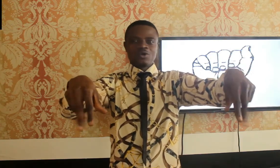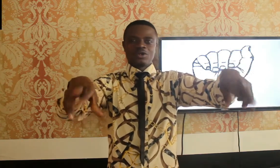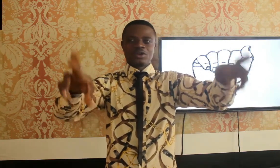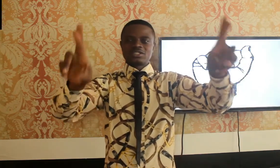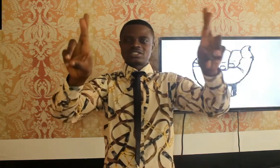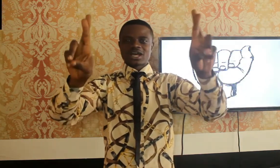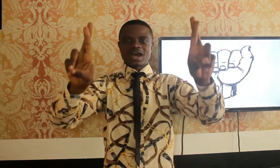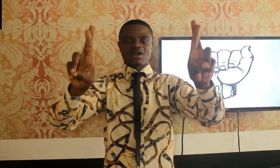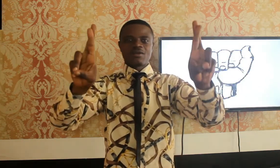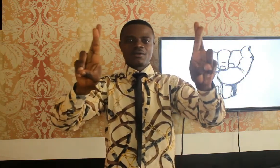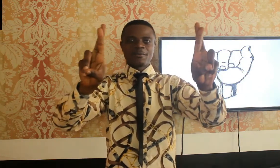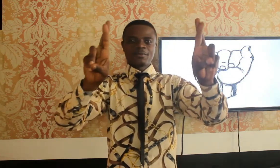This is R.